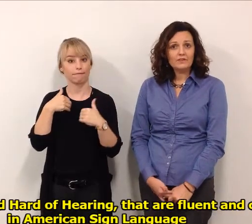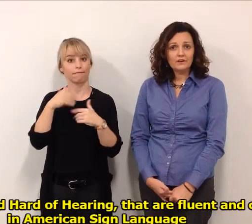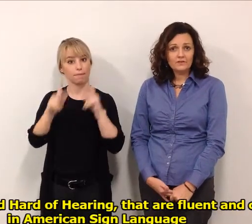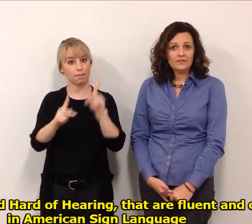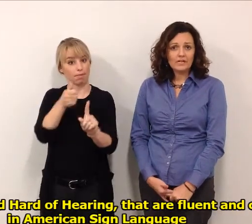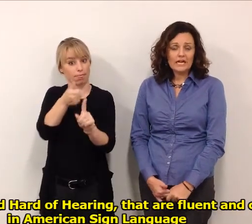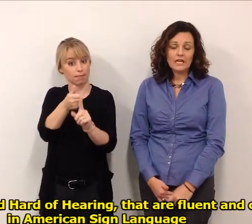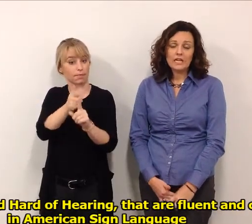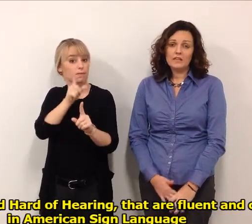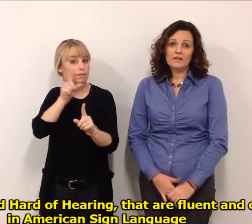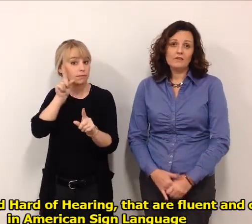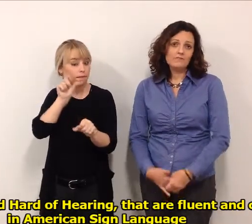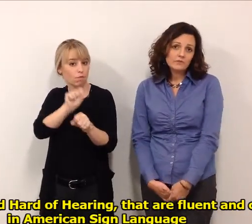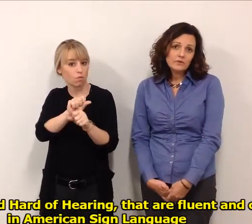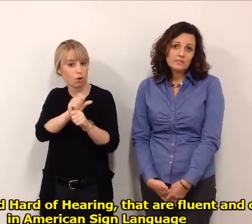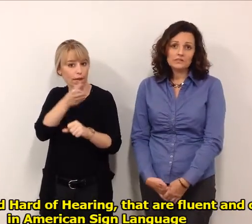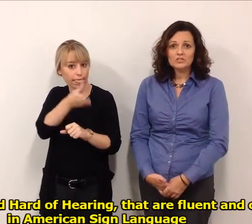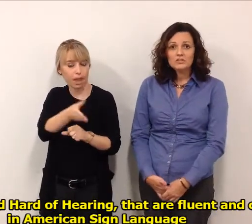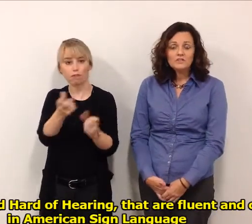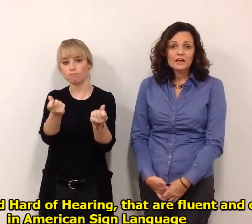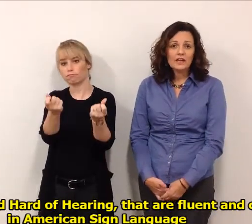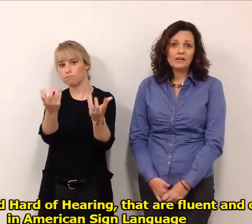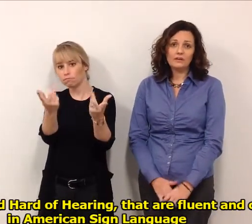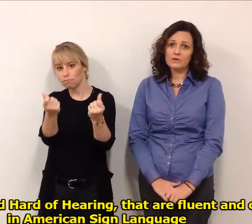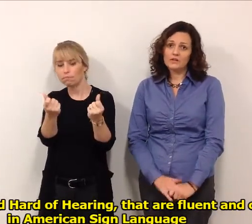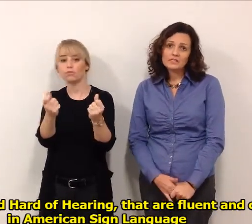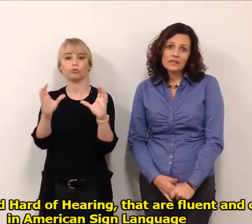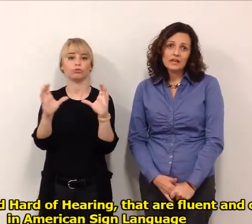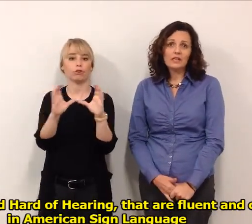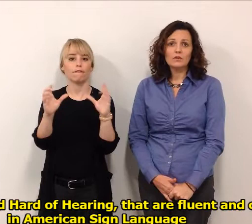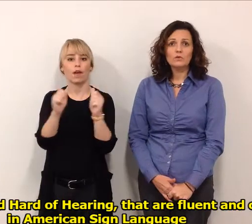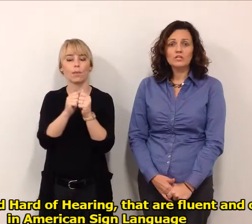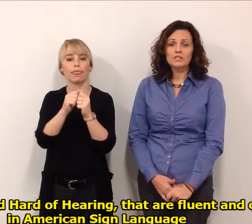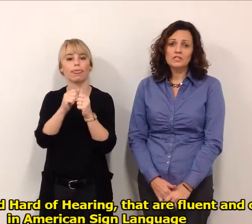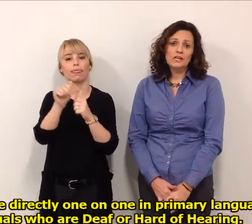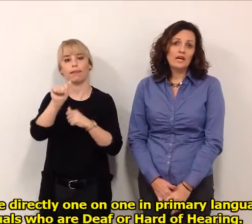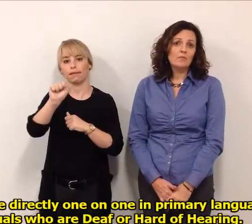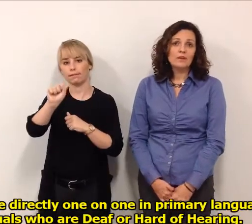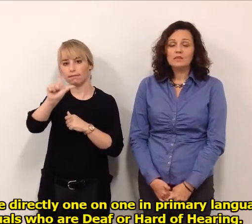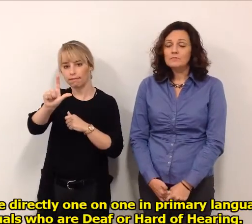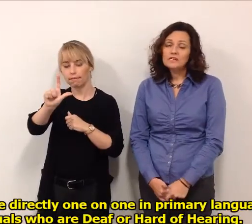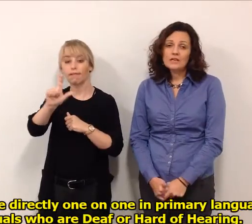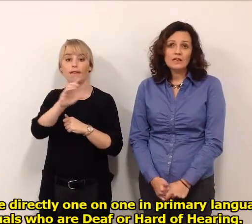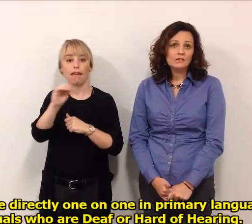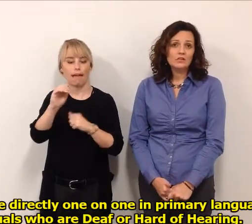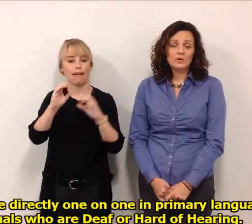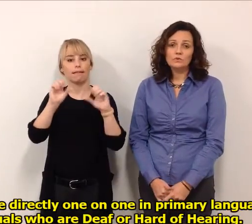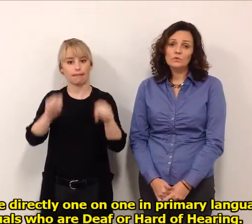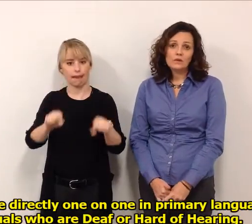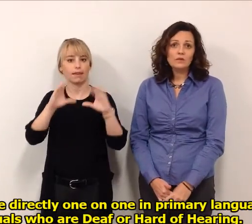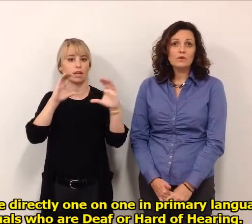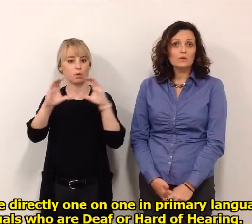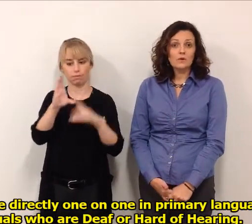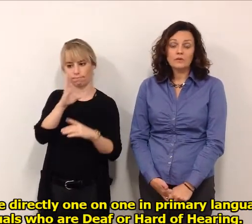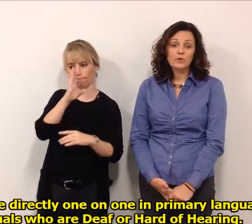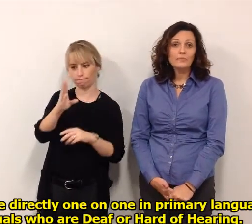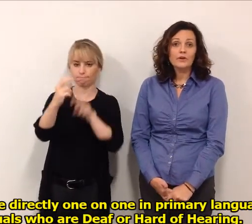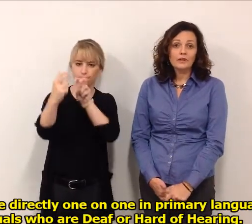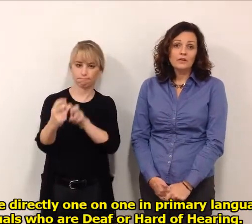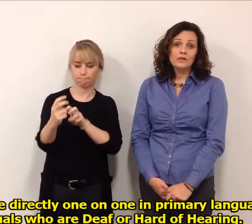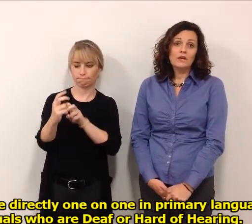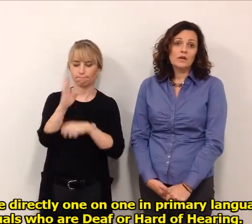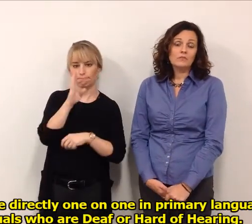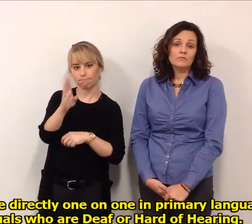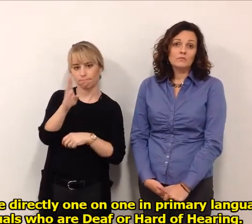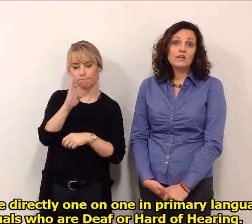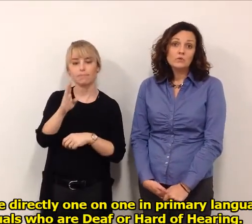that are deaf and hard of hearing, that are fluent and certified in American Sign Language, and communicate, directly one-on-one in